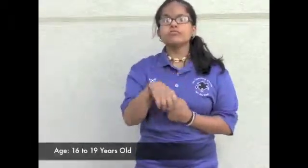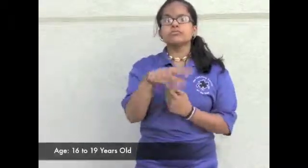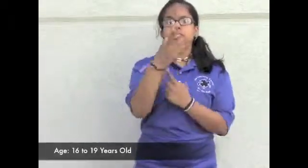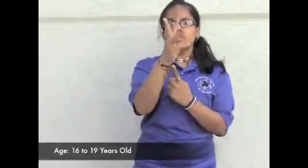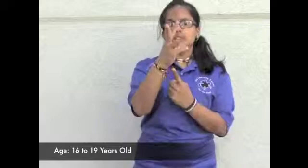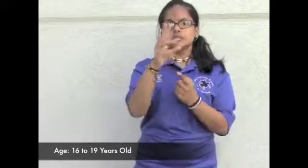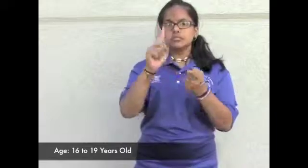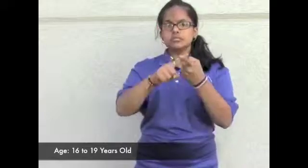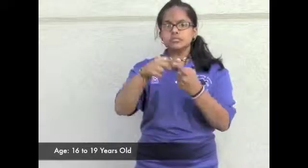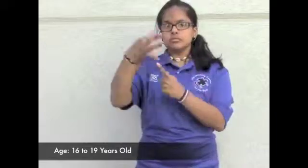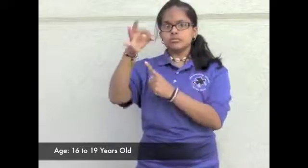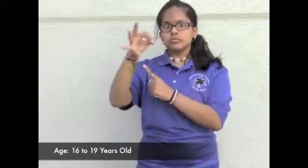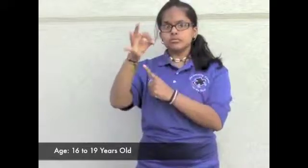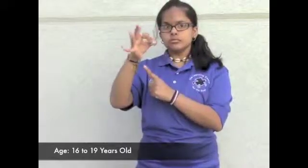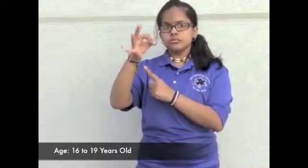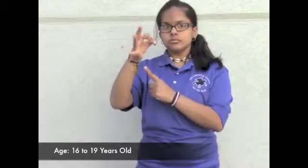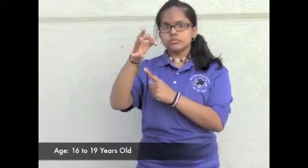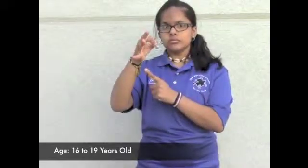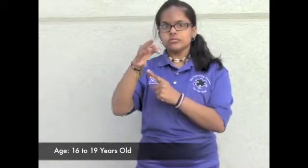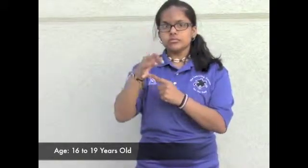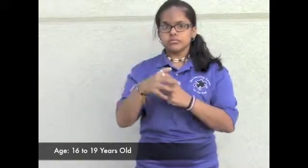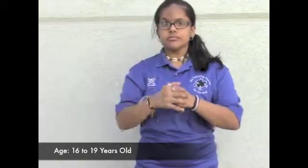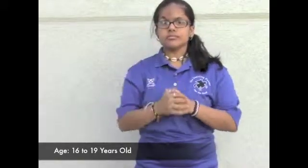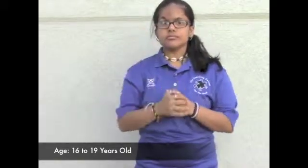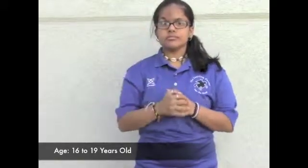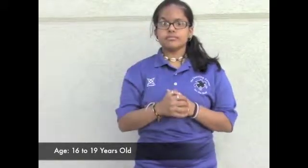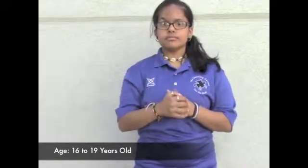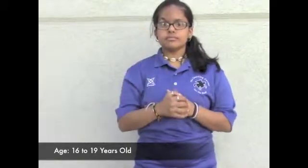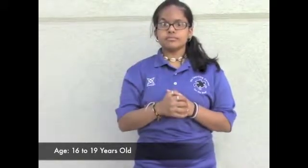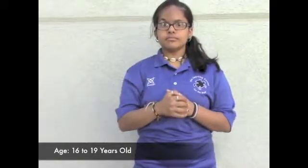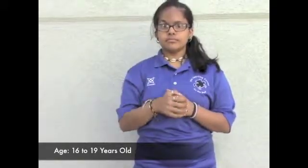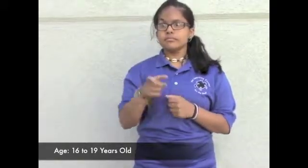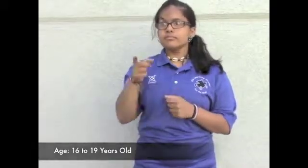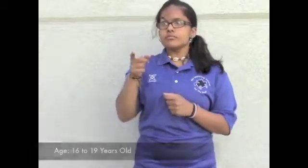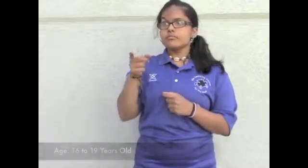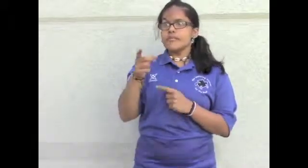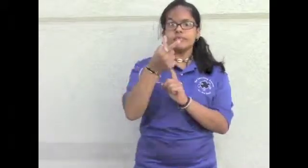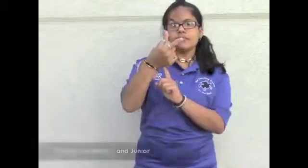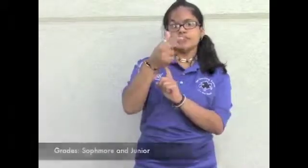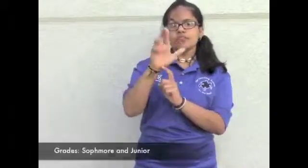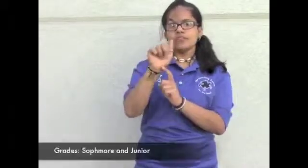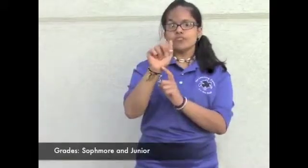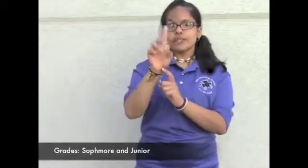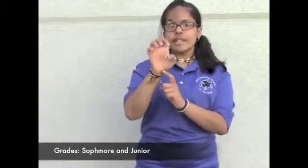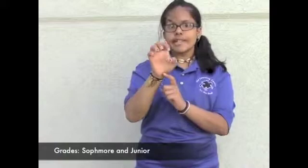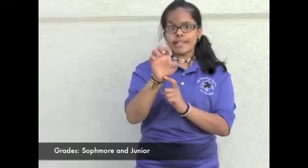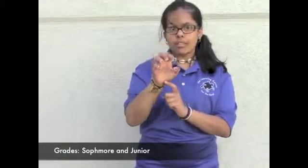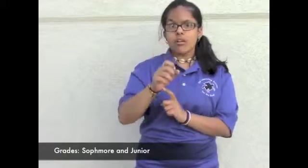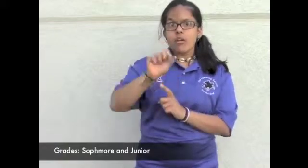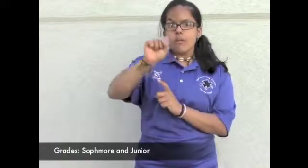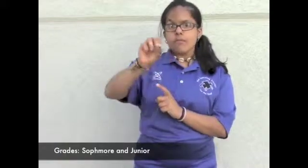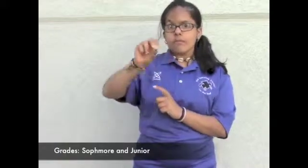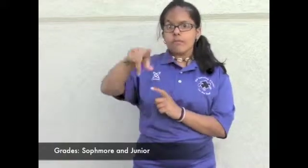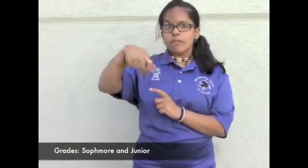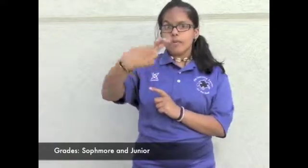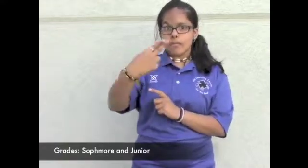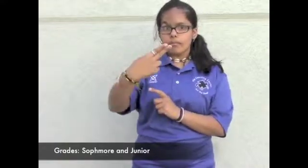And they do have an age limit for people who can go. Anyone from 16 to 19 can attend the camp.